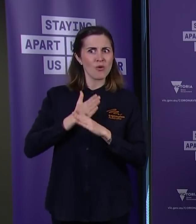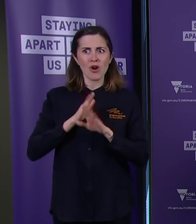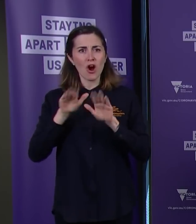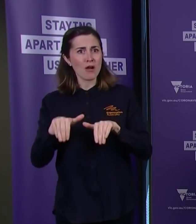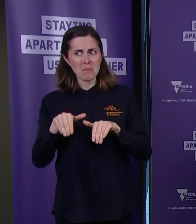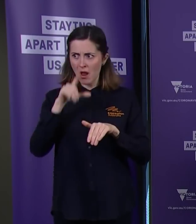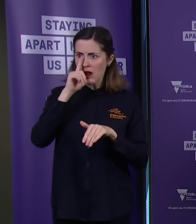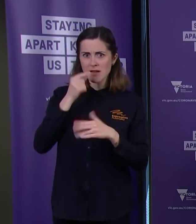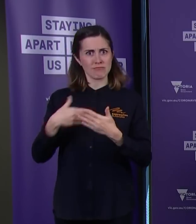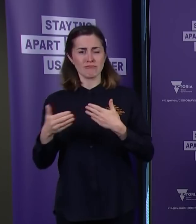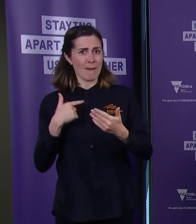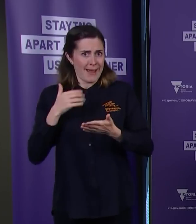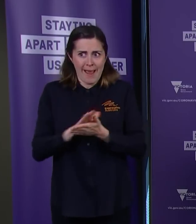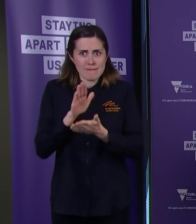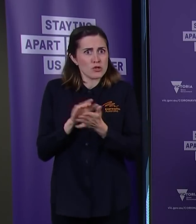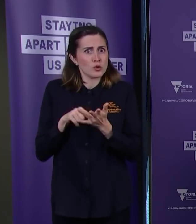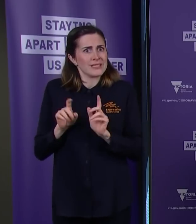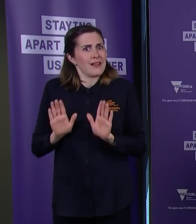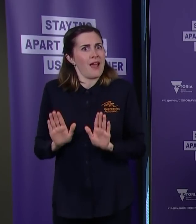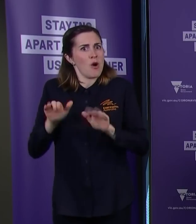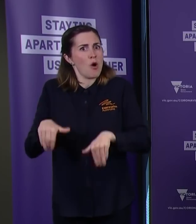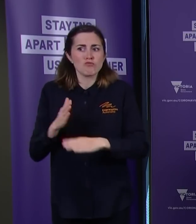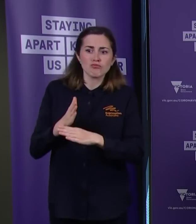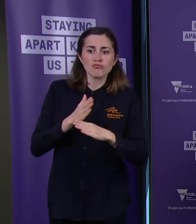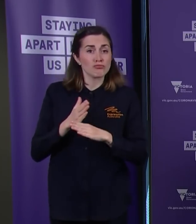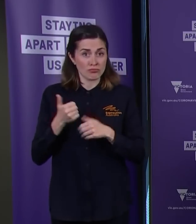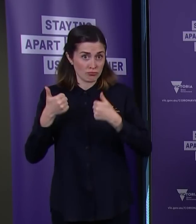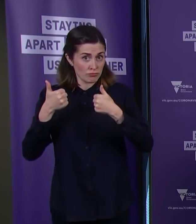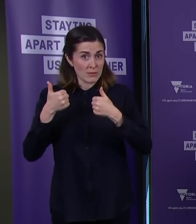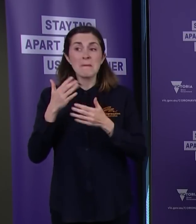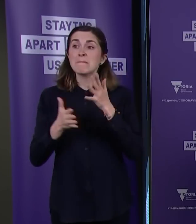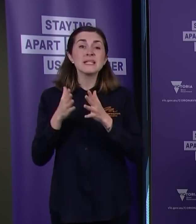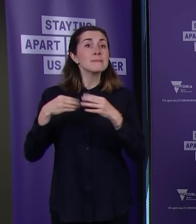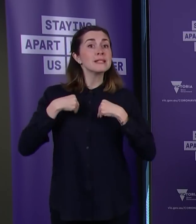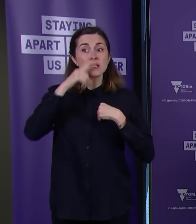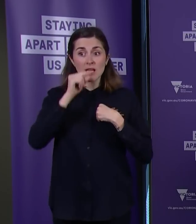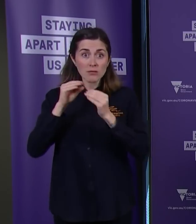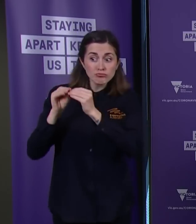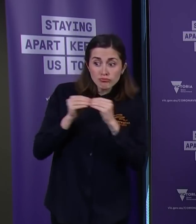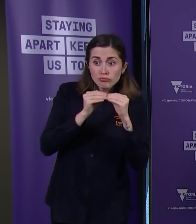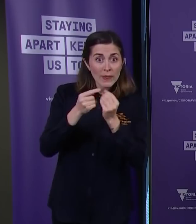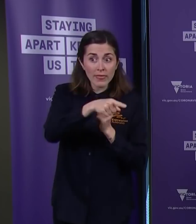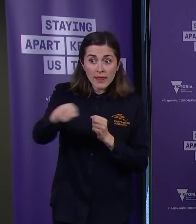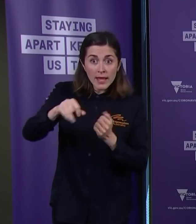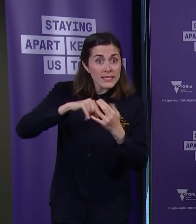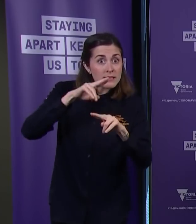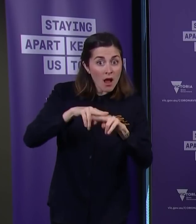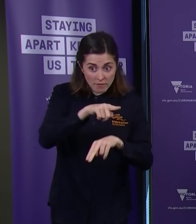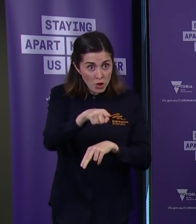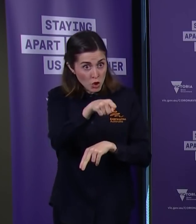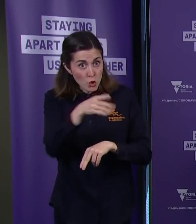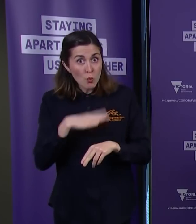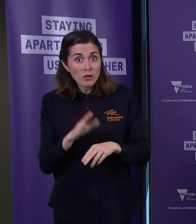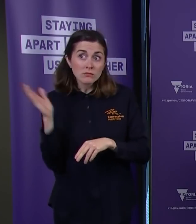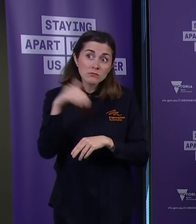they're as happy, if not happier, with those circumstances. I think that's for businesses to ultimately have a negotiation and make a